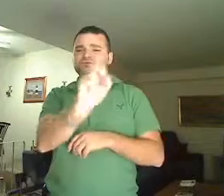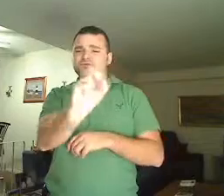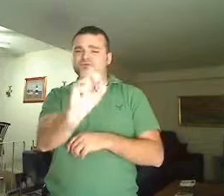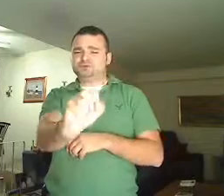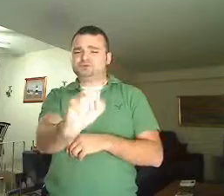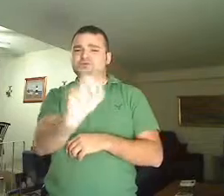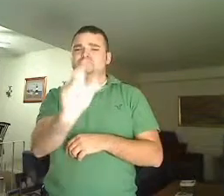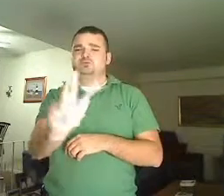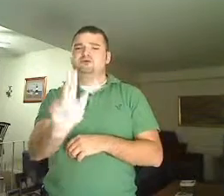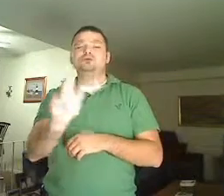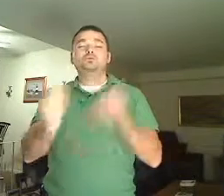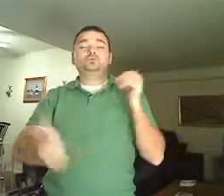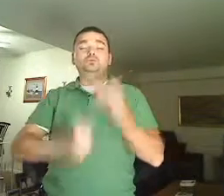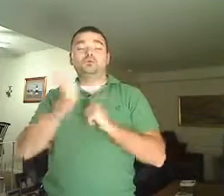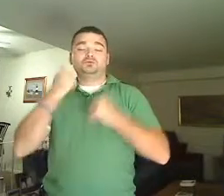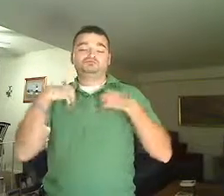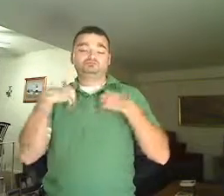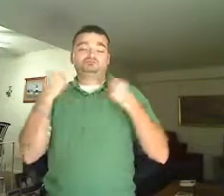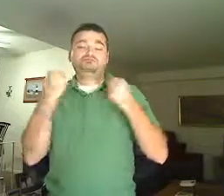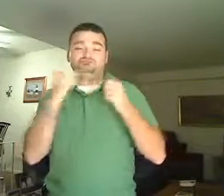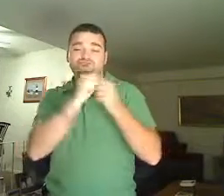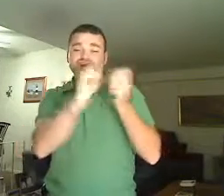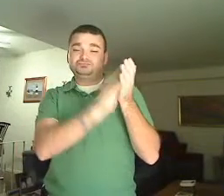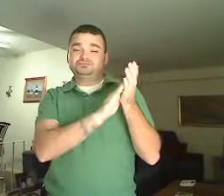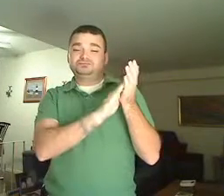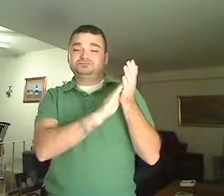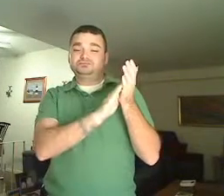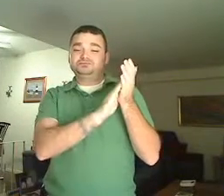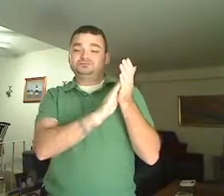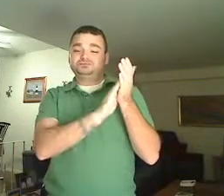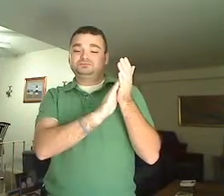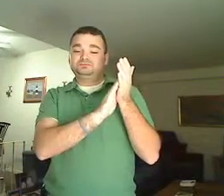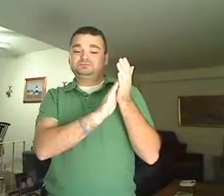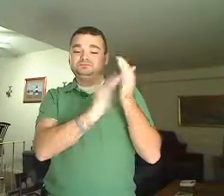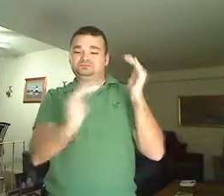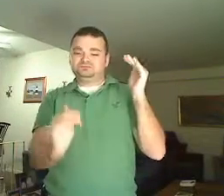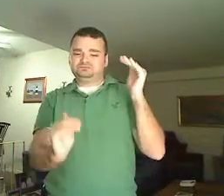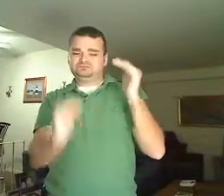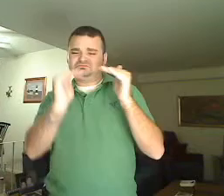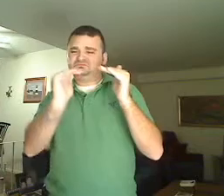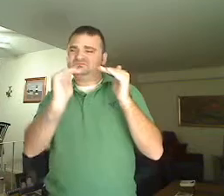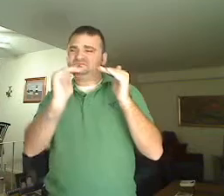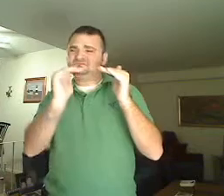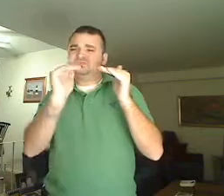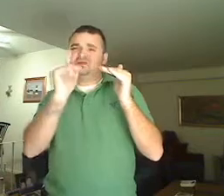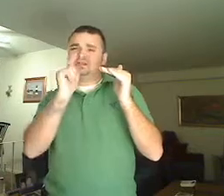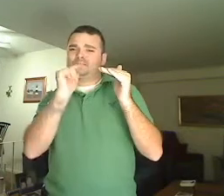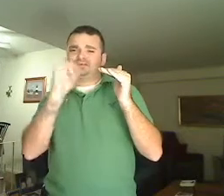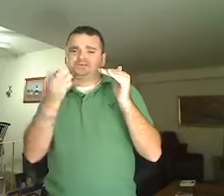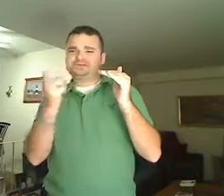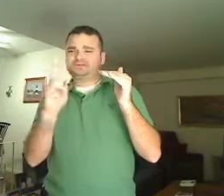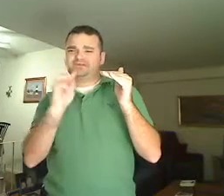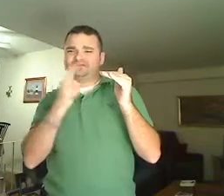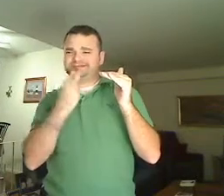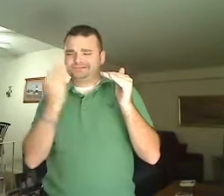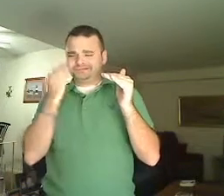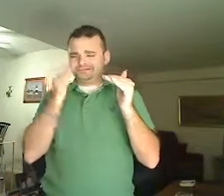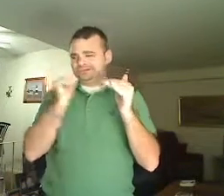the strongest recorded acid rain is only about as acidic as lemon juice or vinegar, and we know that these don't harm us. So the